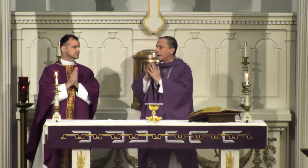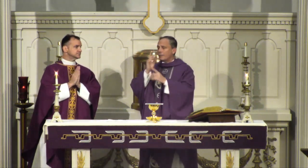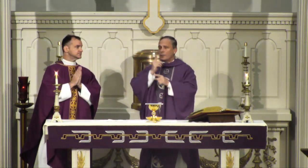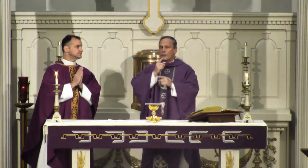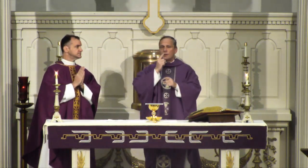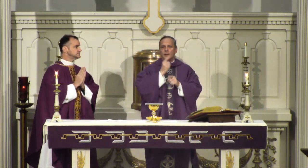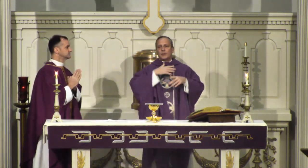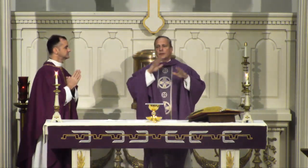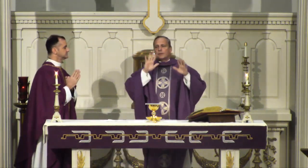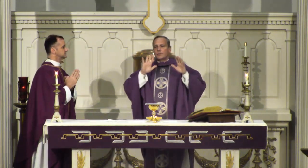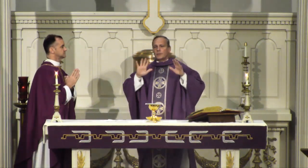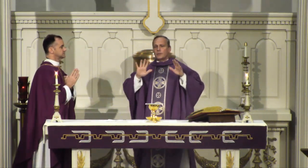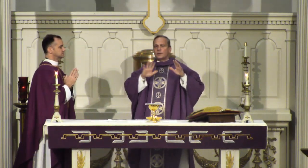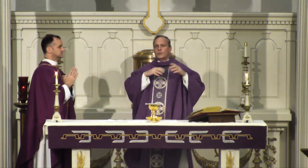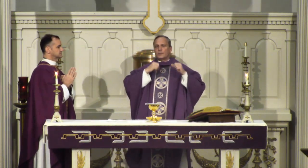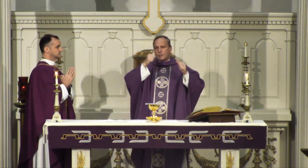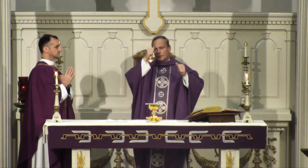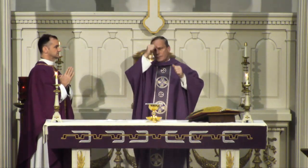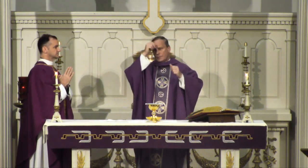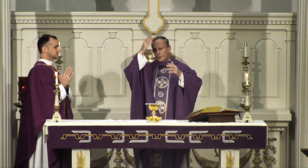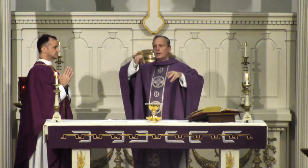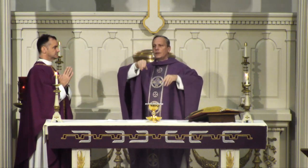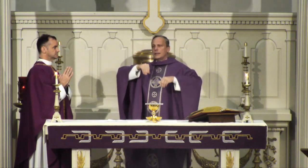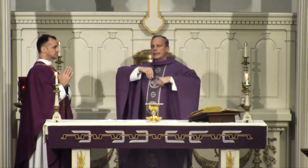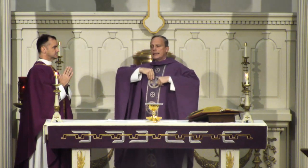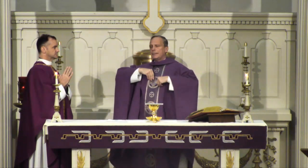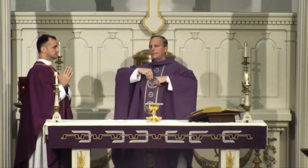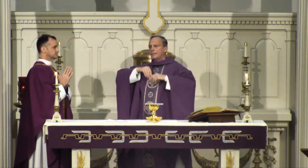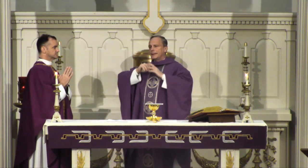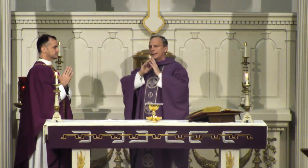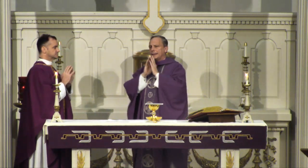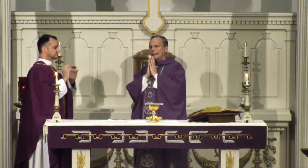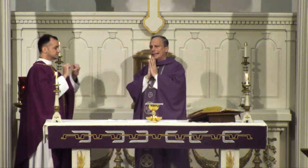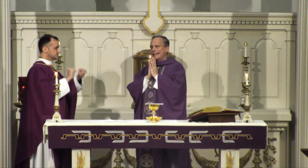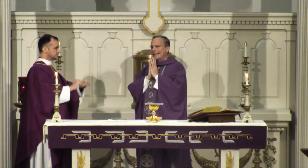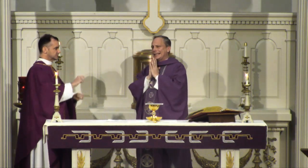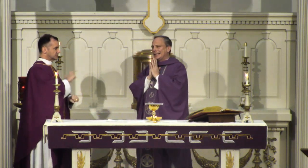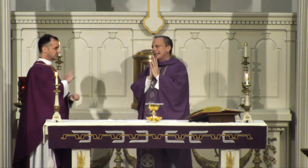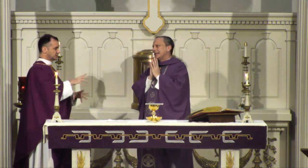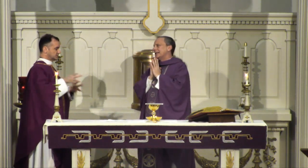Pray, brothers and sisters, that my sacrifice and yours may be acceptable